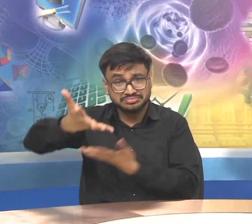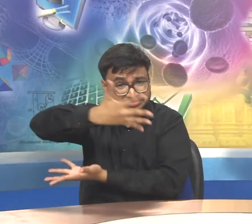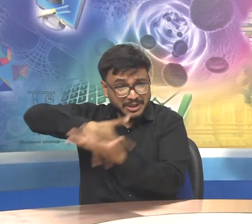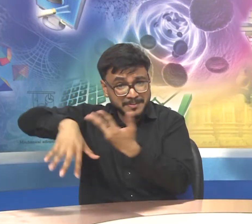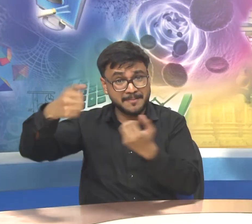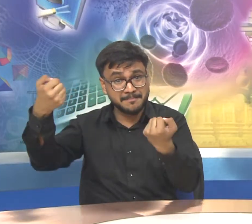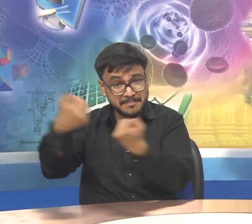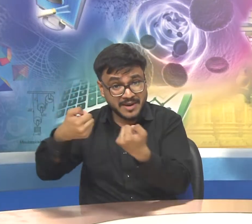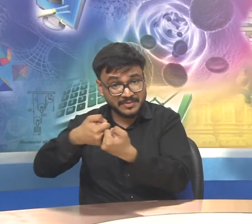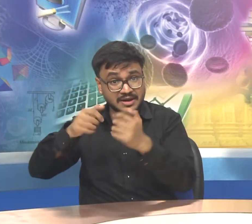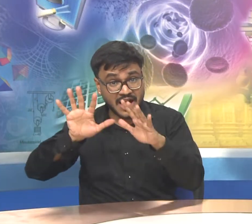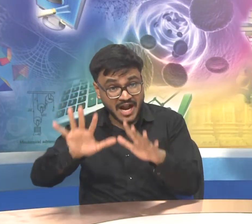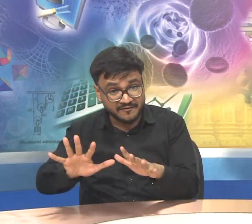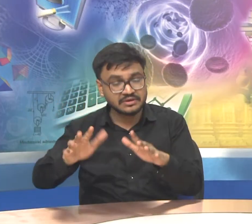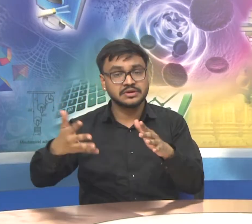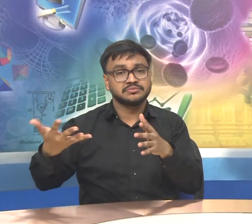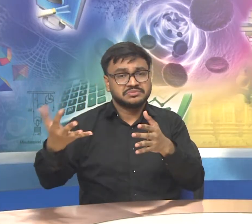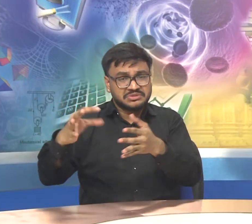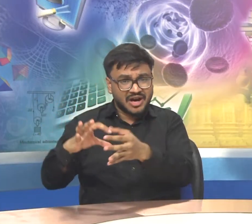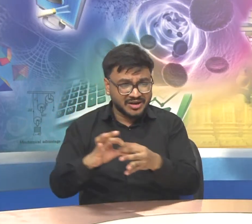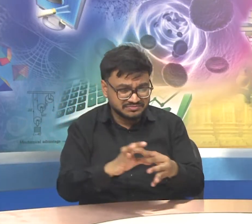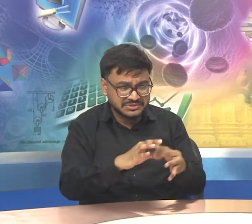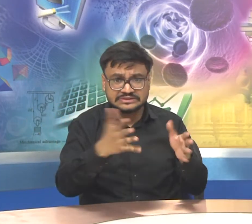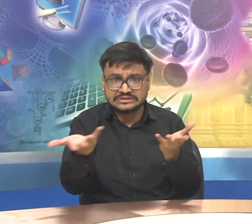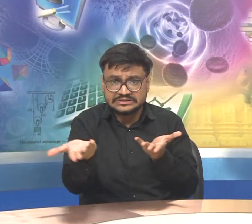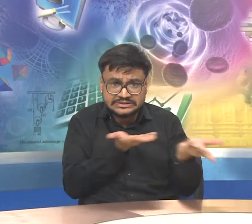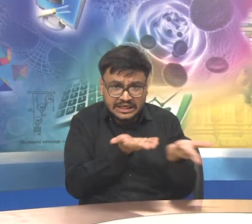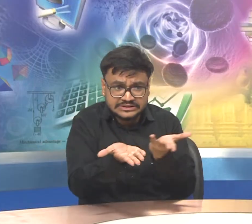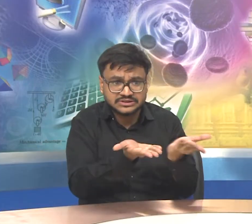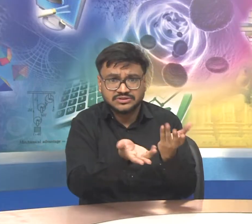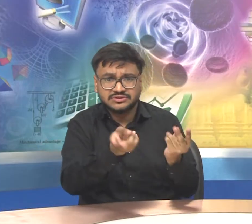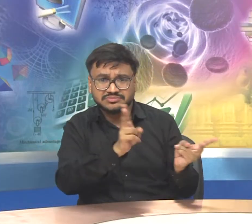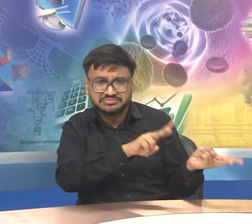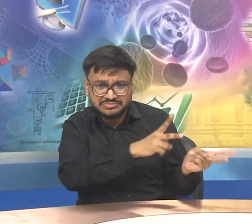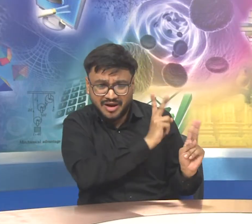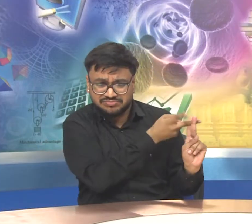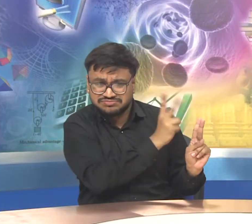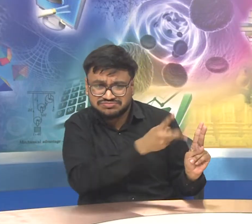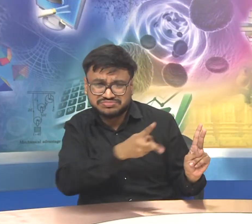service etc. are called civil cases.